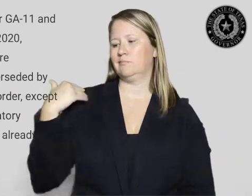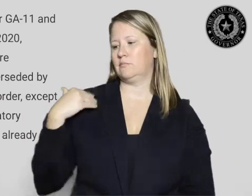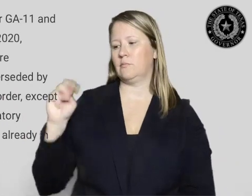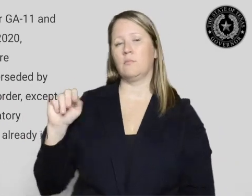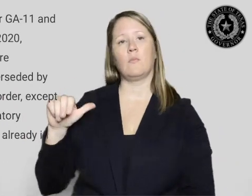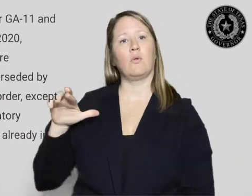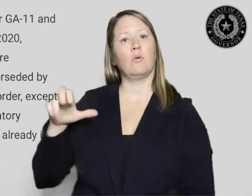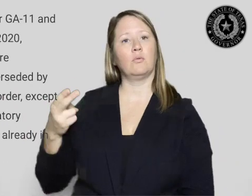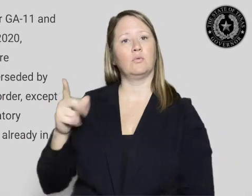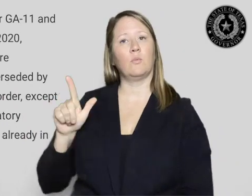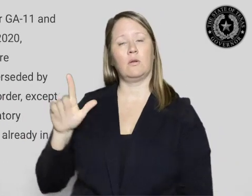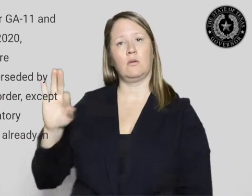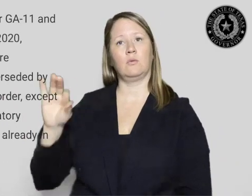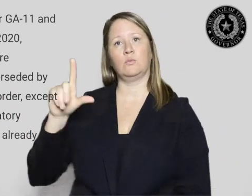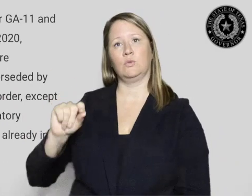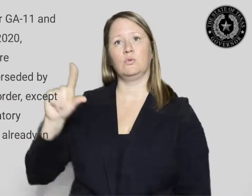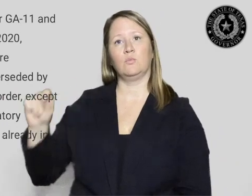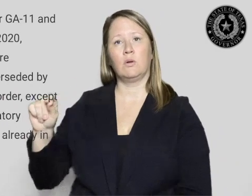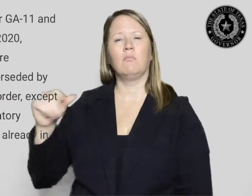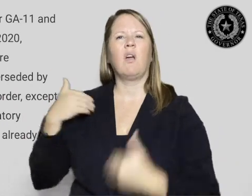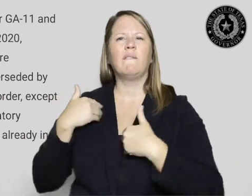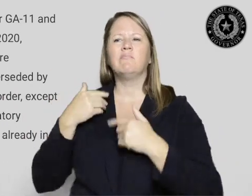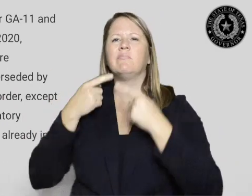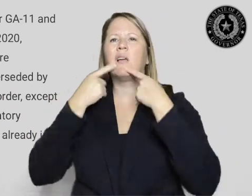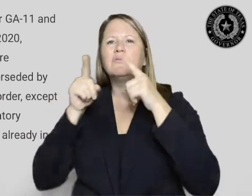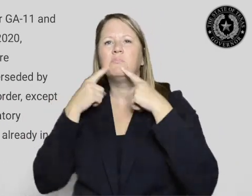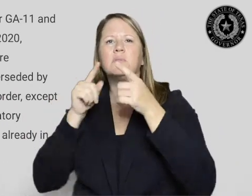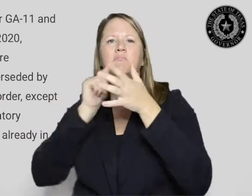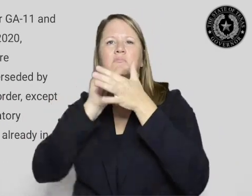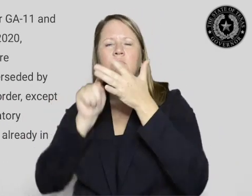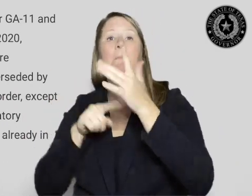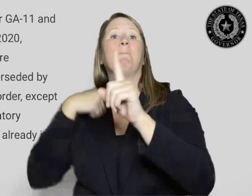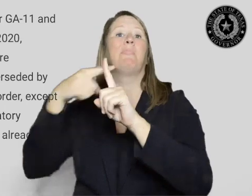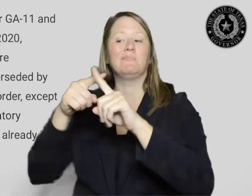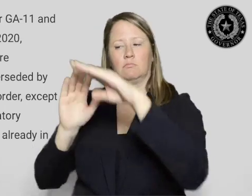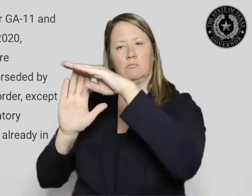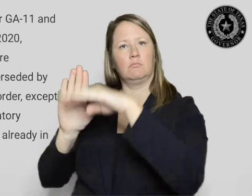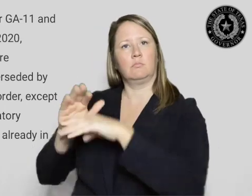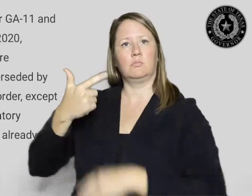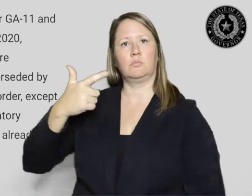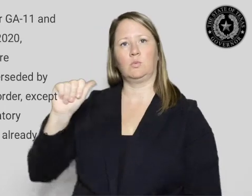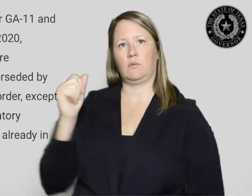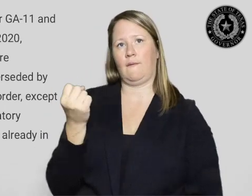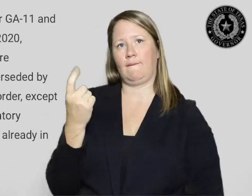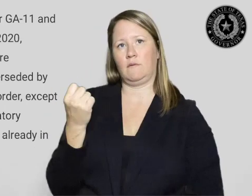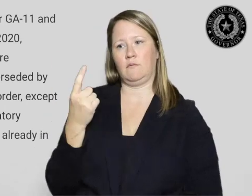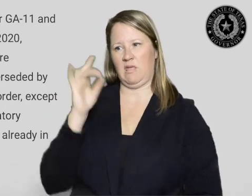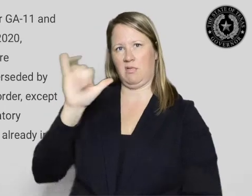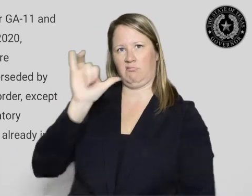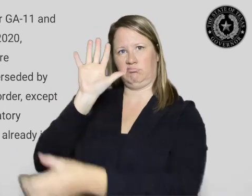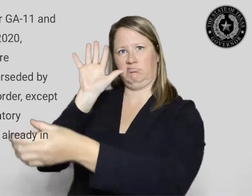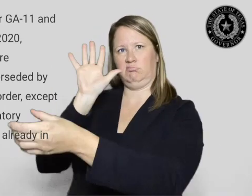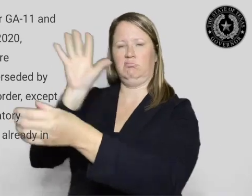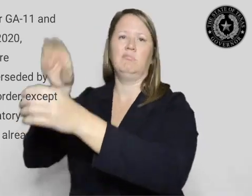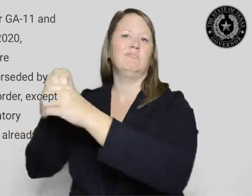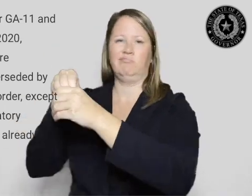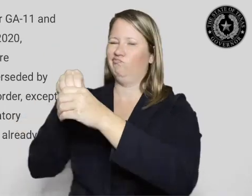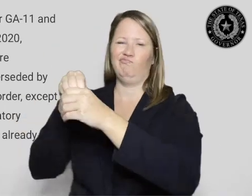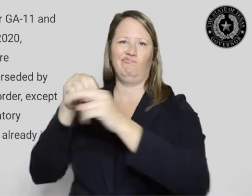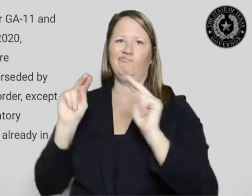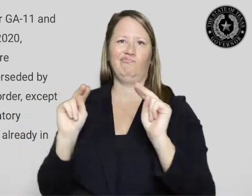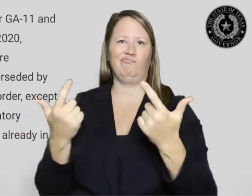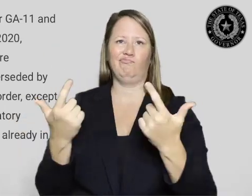Executive Order GA-11 and the March 29, 2020 proclamation are otherwise superseded by this executive